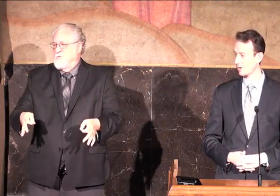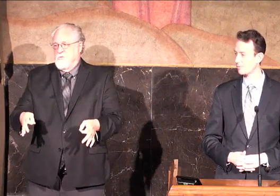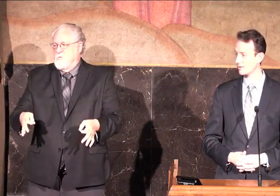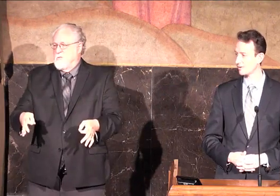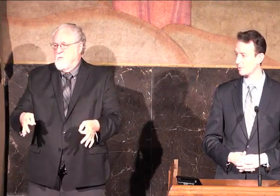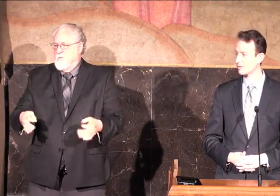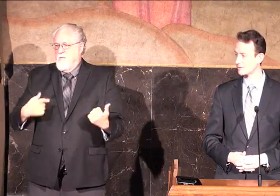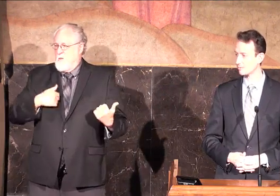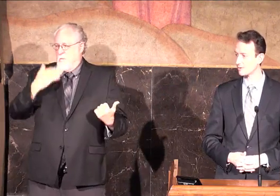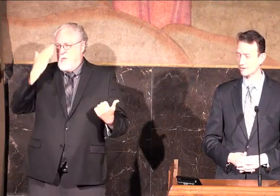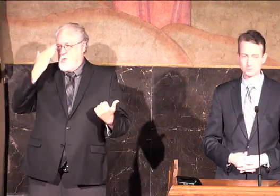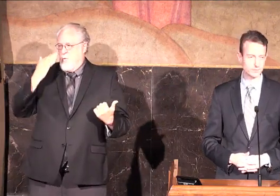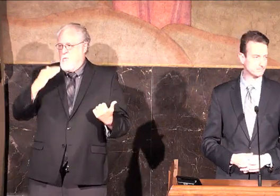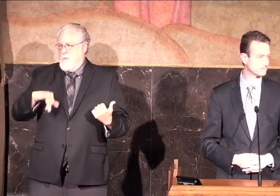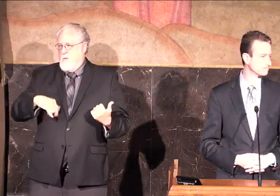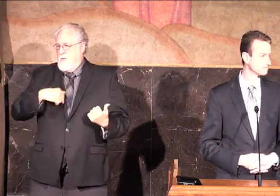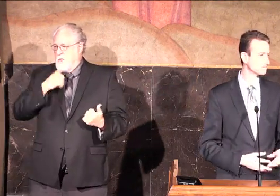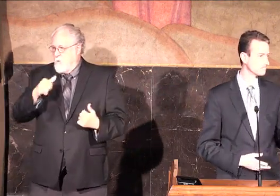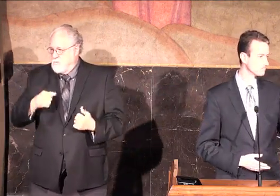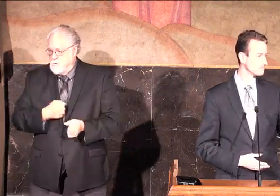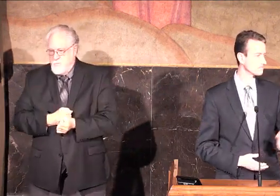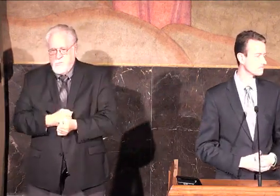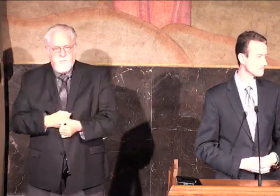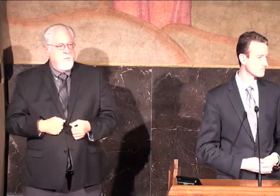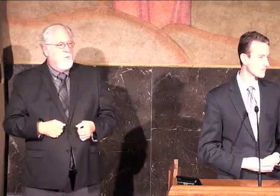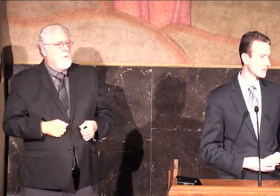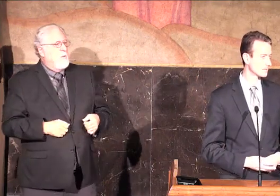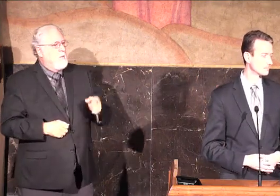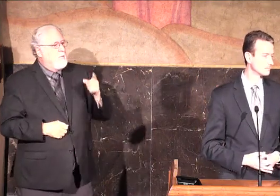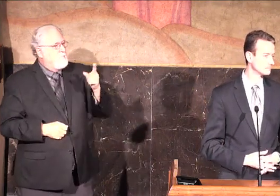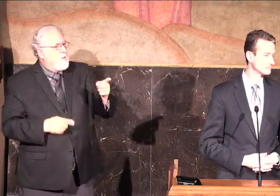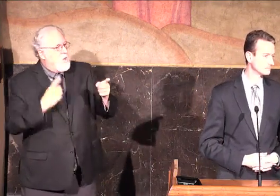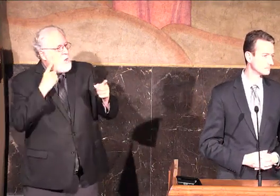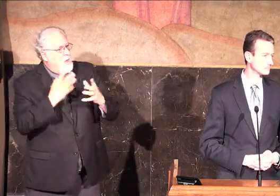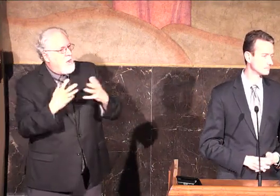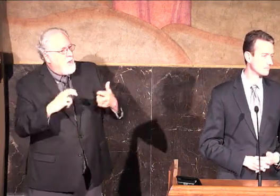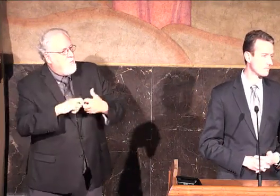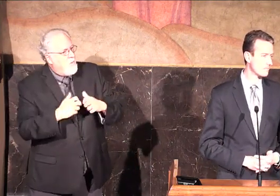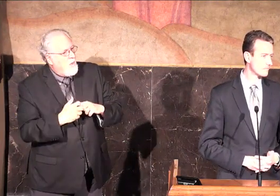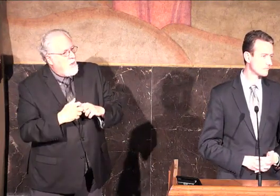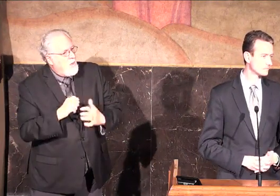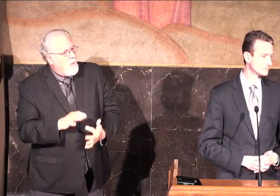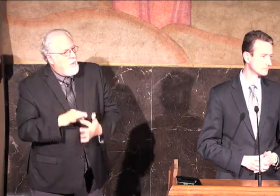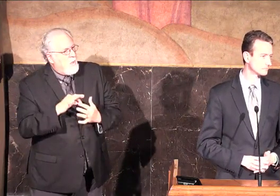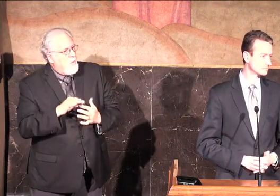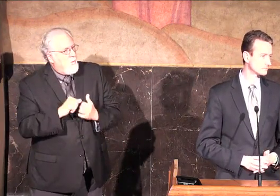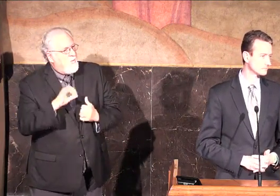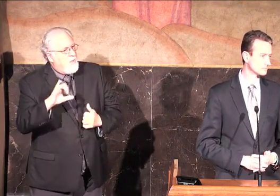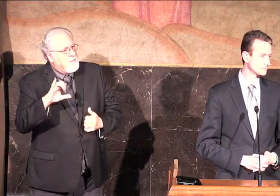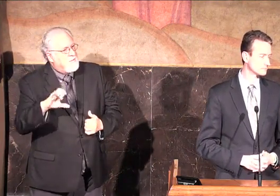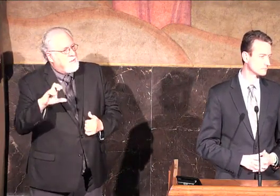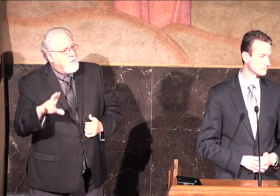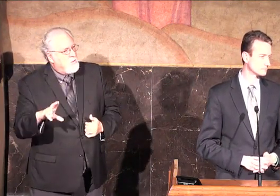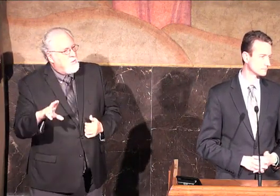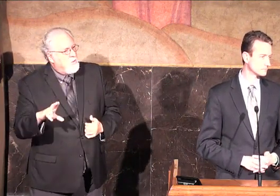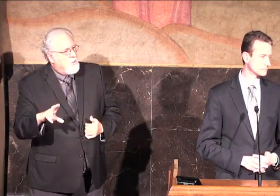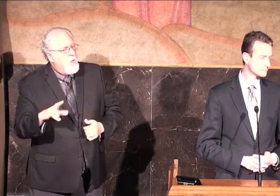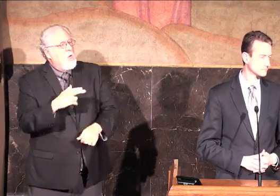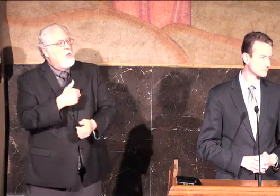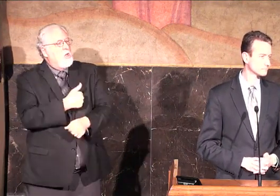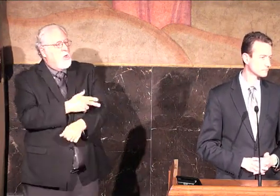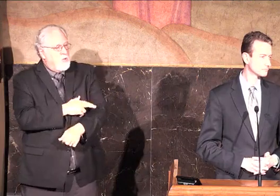we're aware of that we wouldn't support at this point. We've heard a lot of the problem, especially with the ICU units, is nurses,